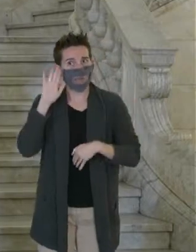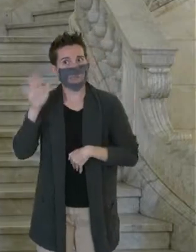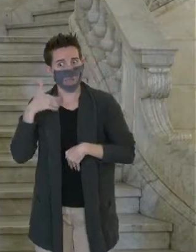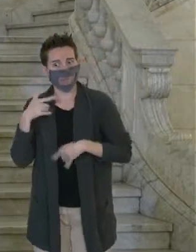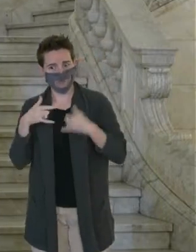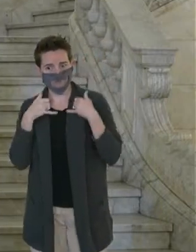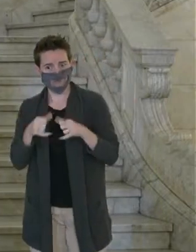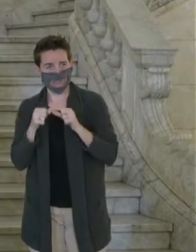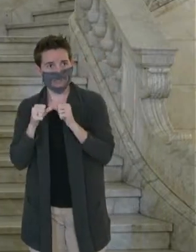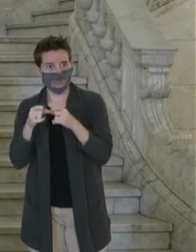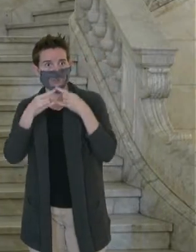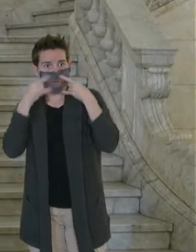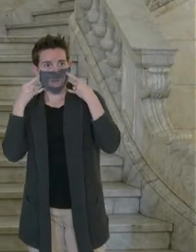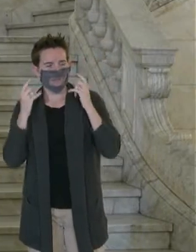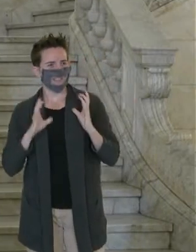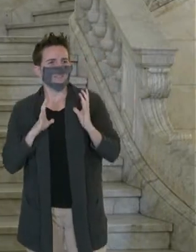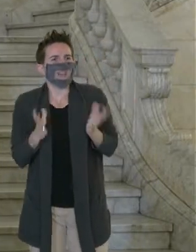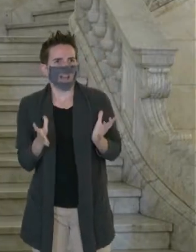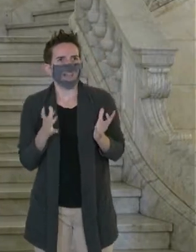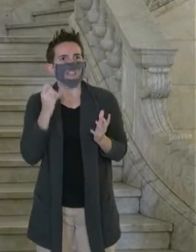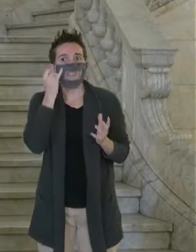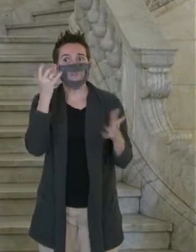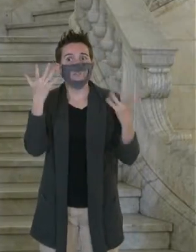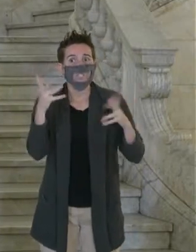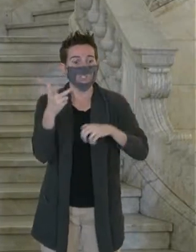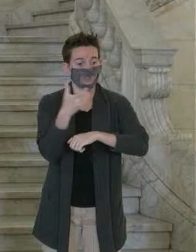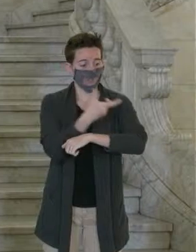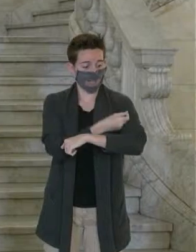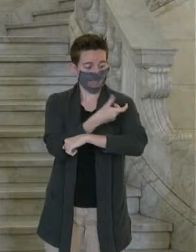will. If you're vaccinated